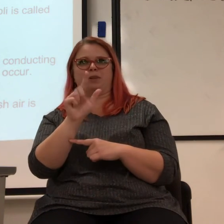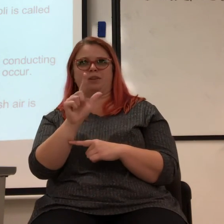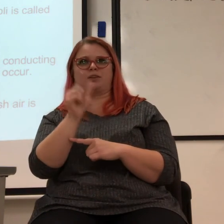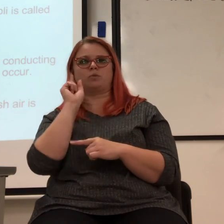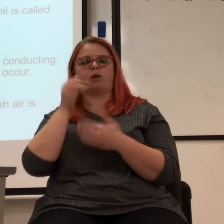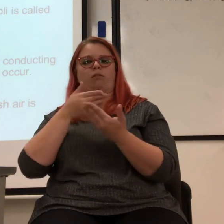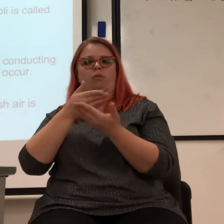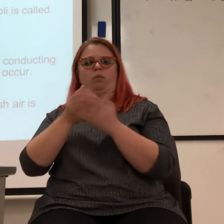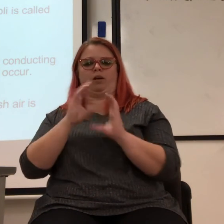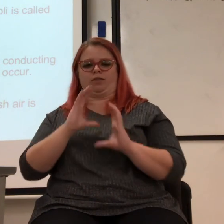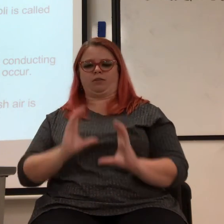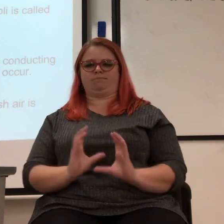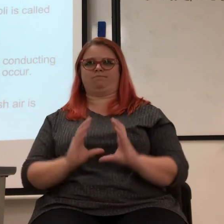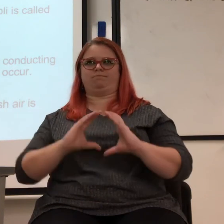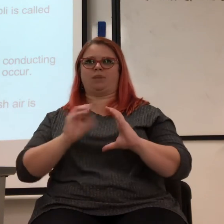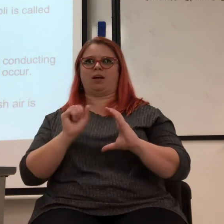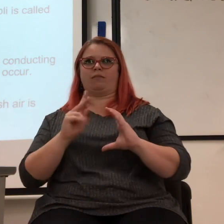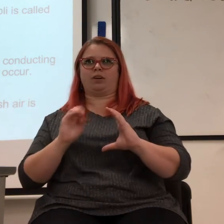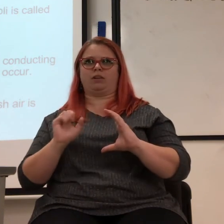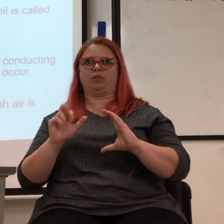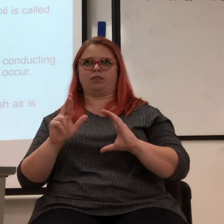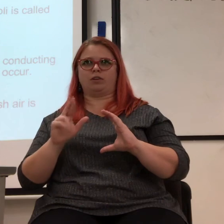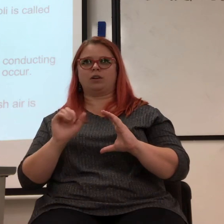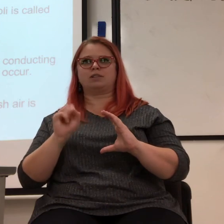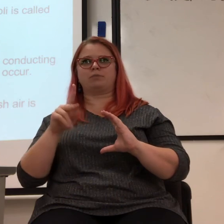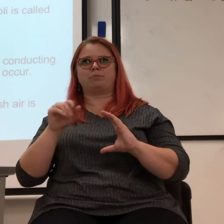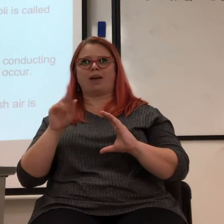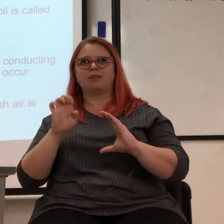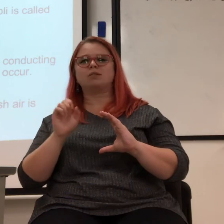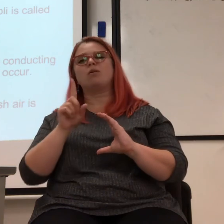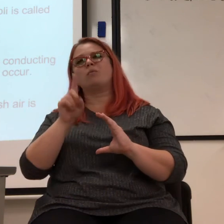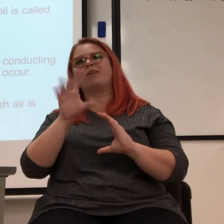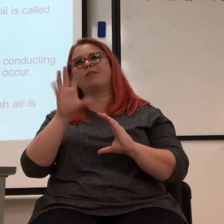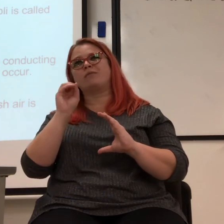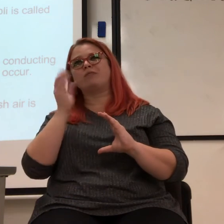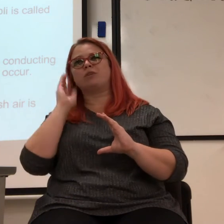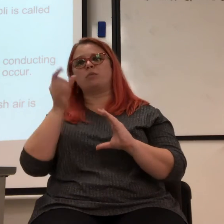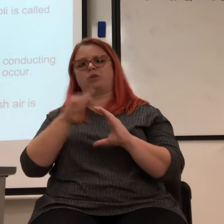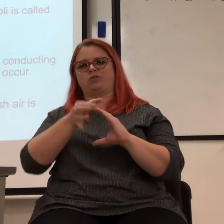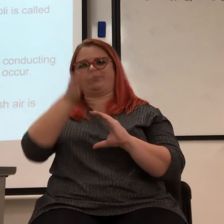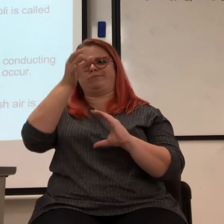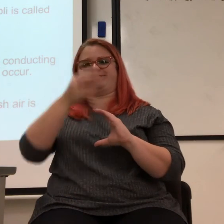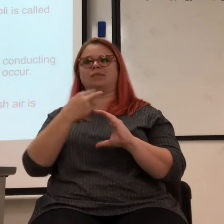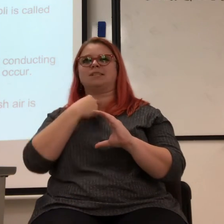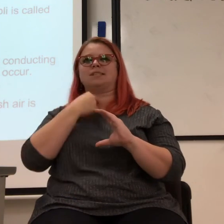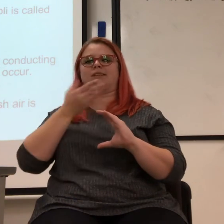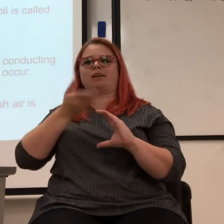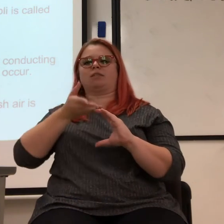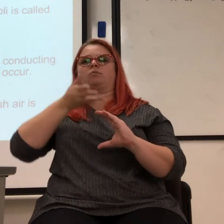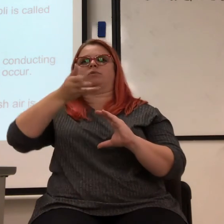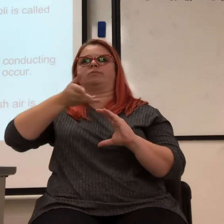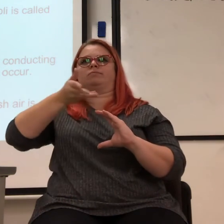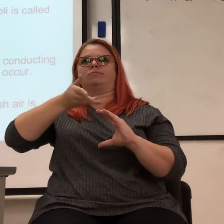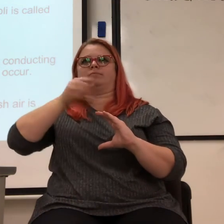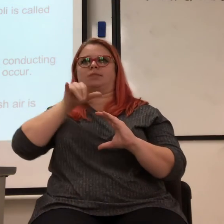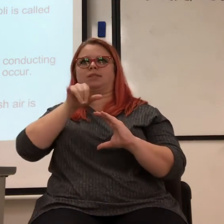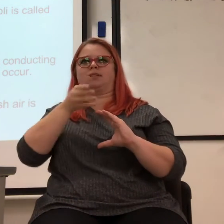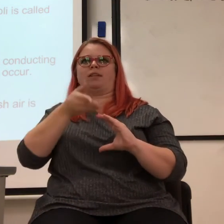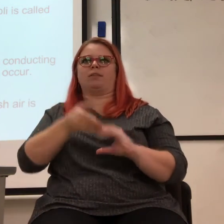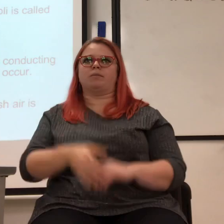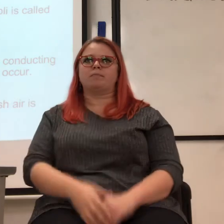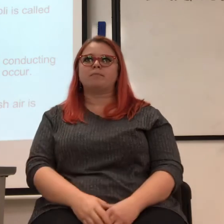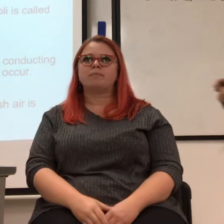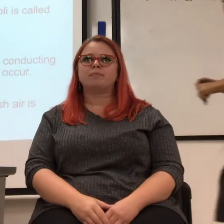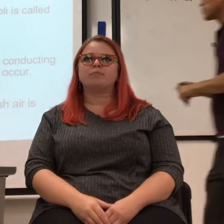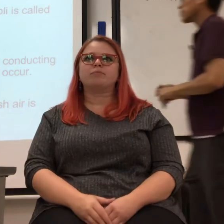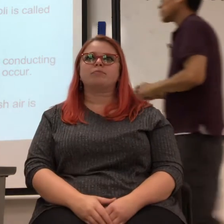reaches the alveolar spaces, and maybe 150 doesn't, and just will sit in the conducting airways.